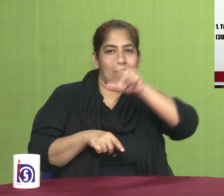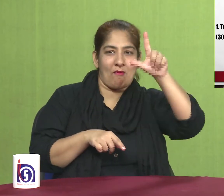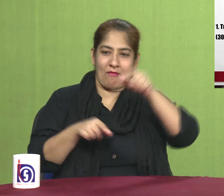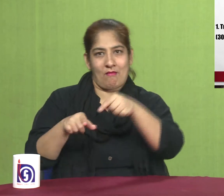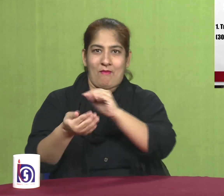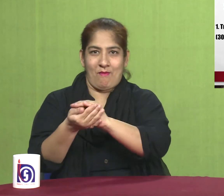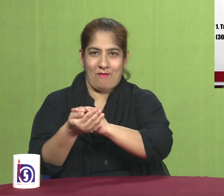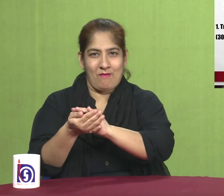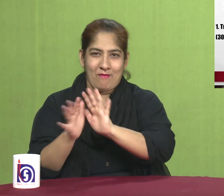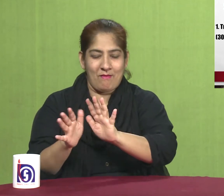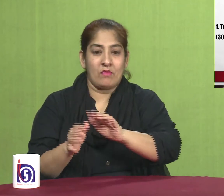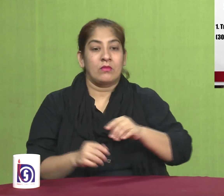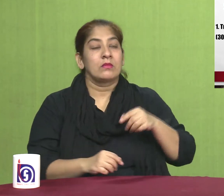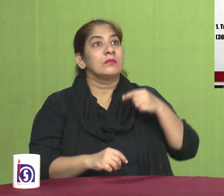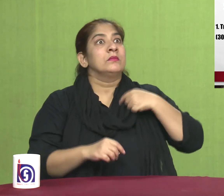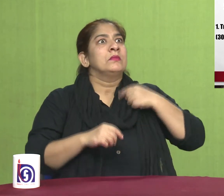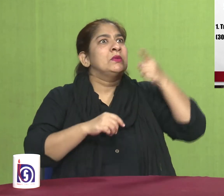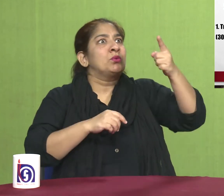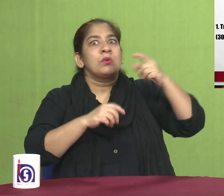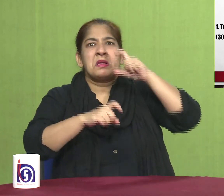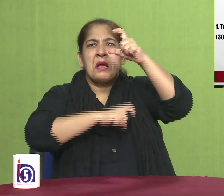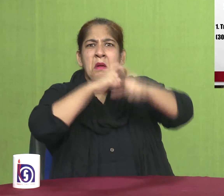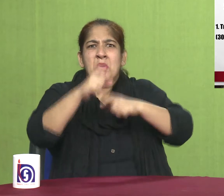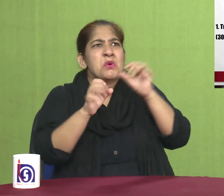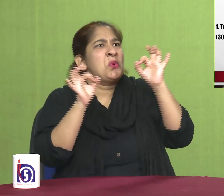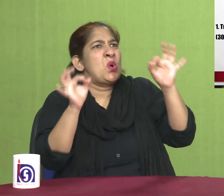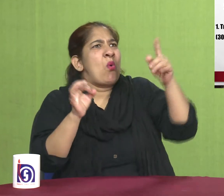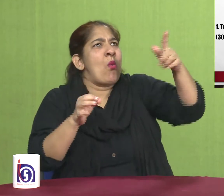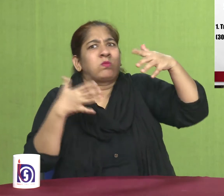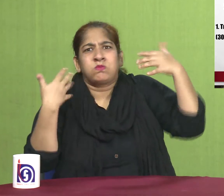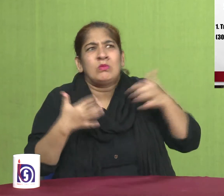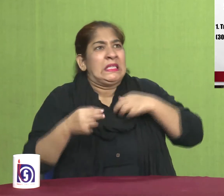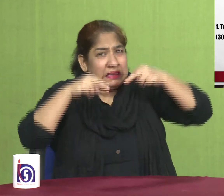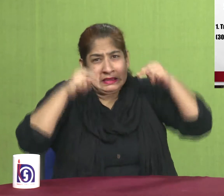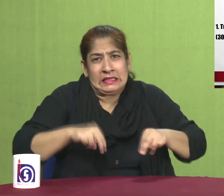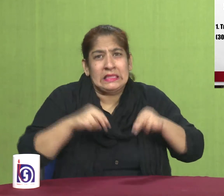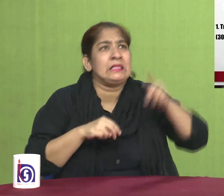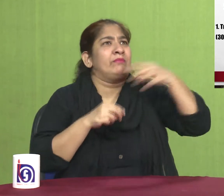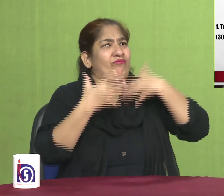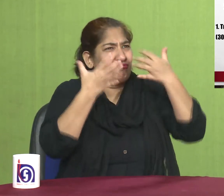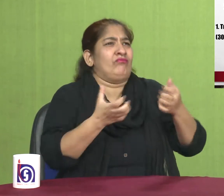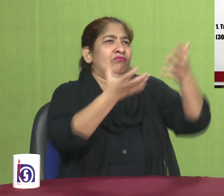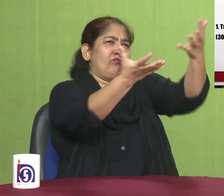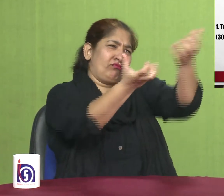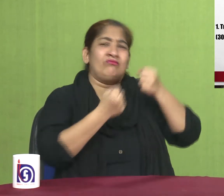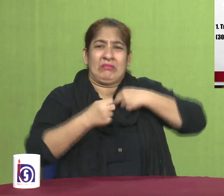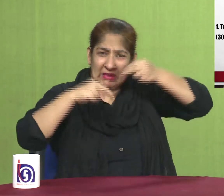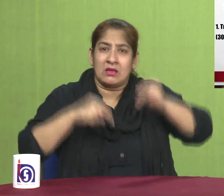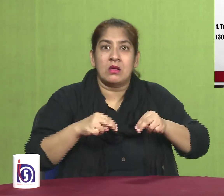and I want to take some amount of money as a loan, like 40 lakh or 42 lakh, and I need to